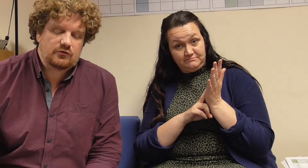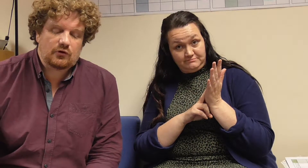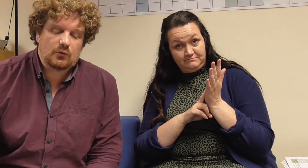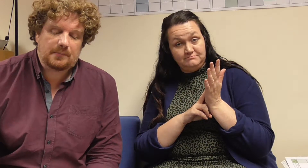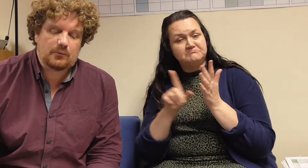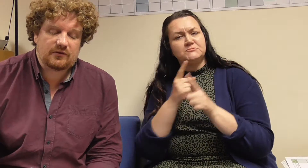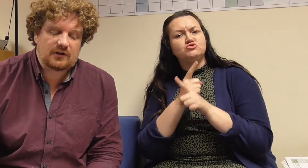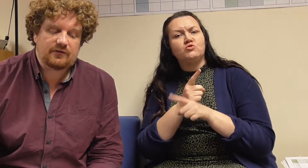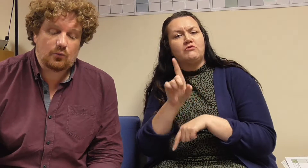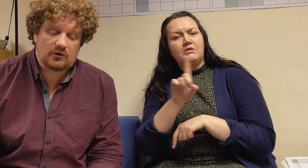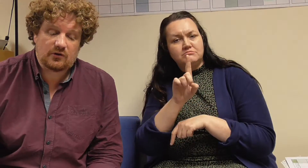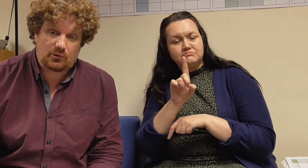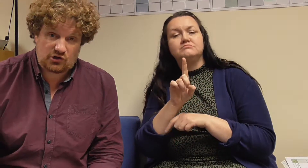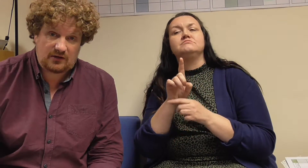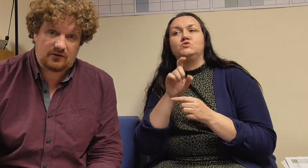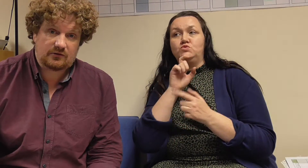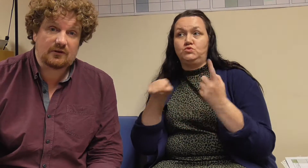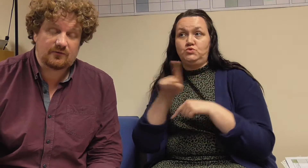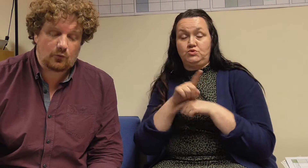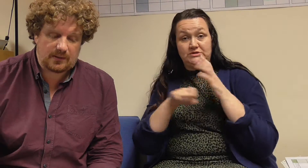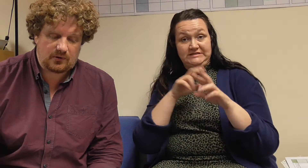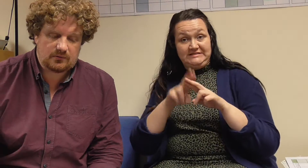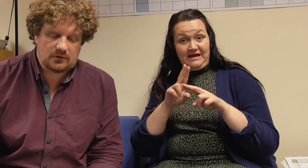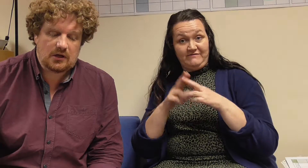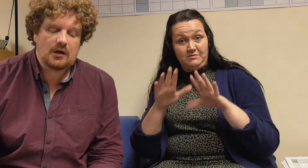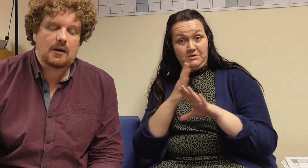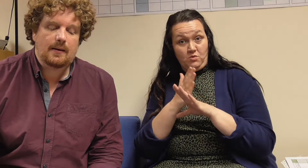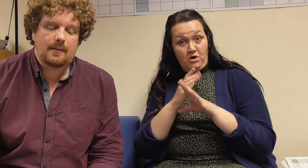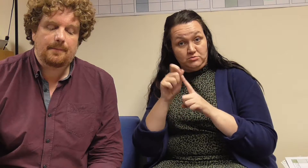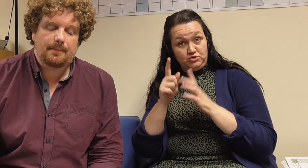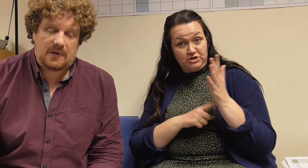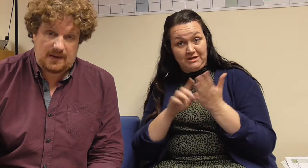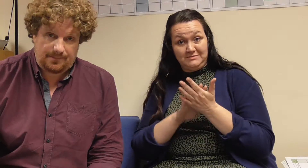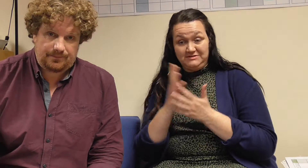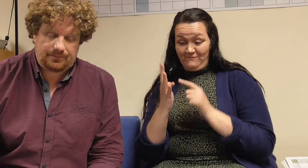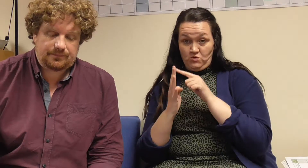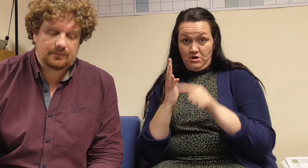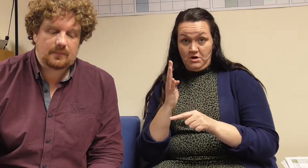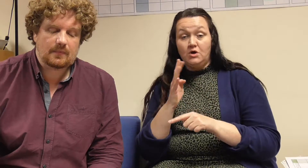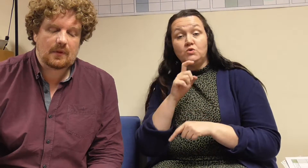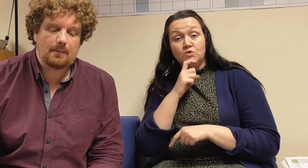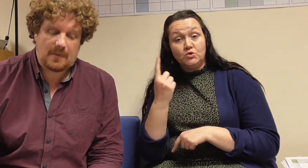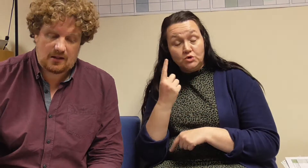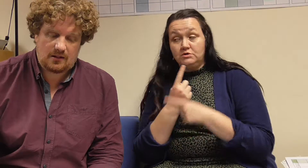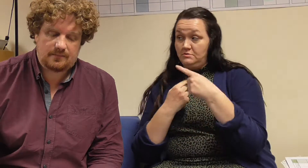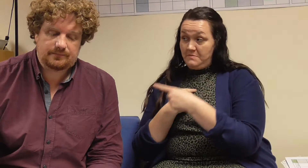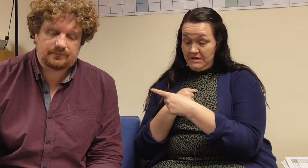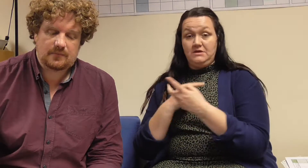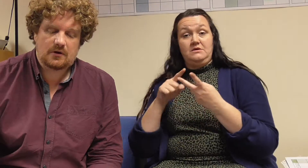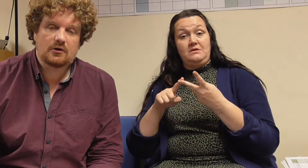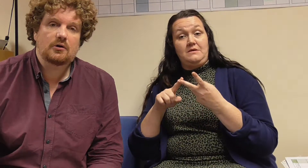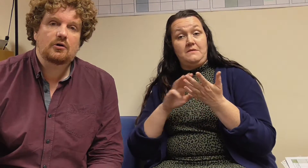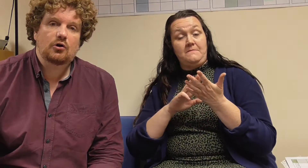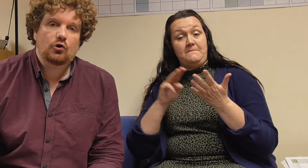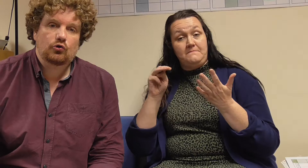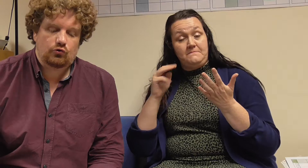And this tutorial will be with the staff who worked on the project. So that's 4 people. Me, Mel,